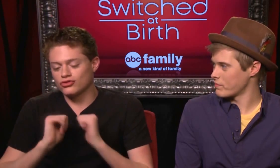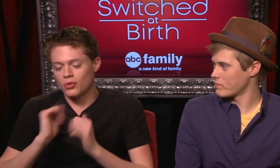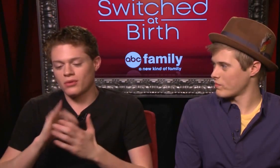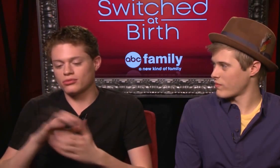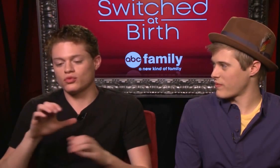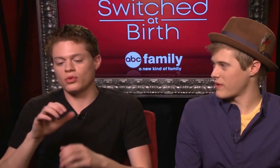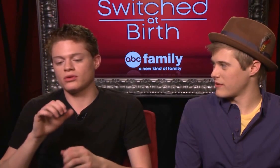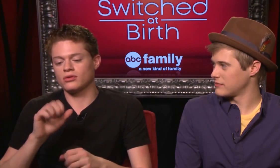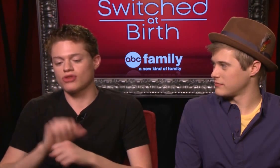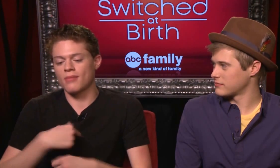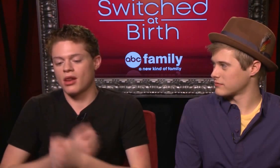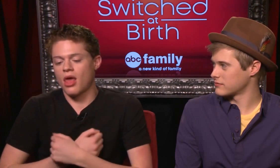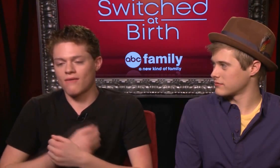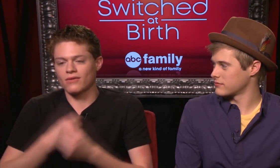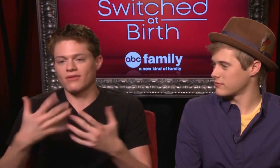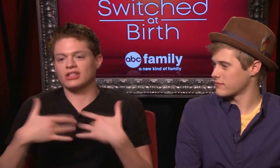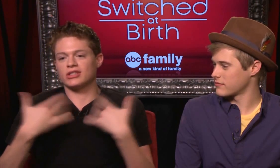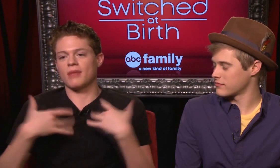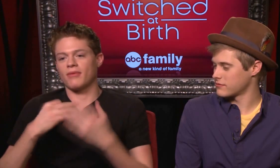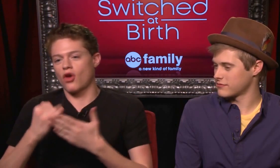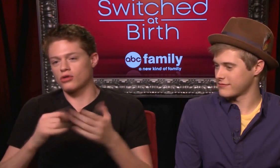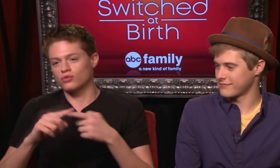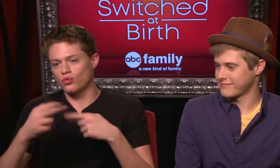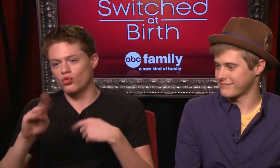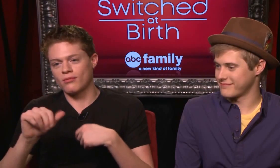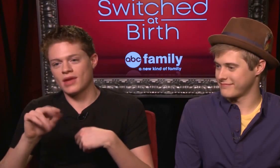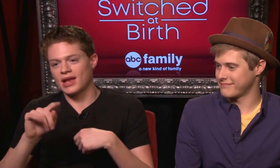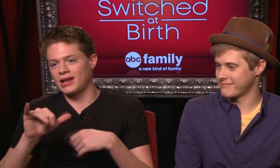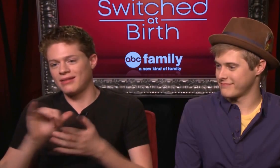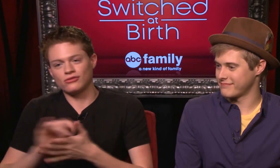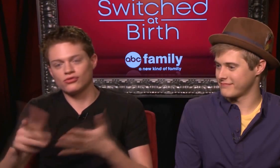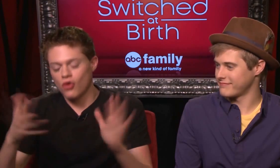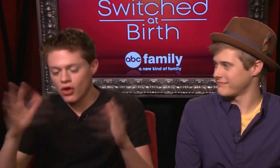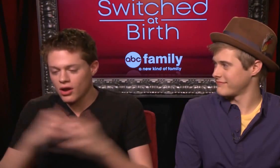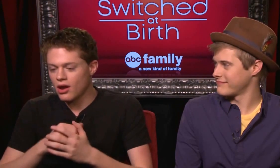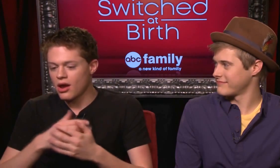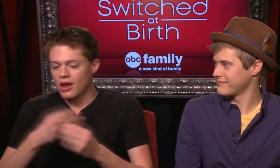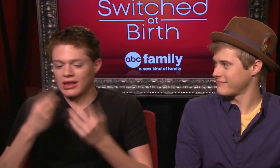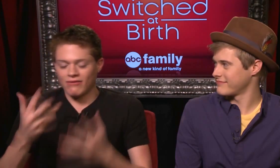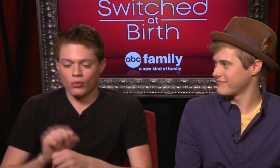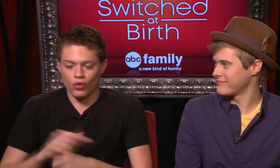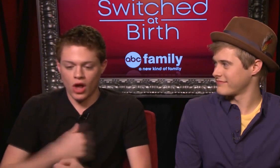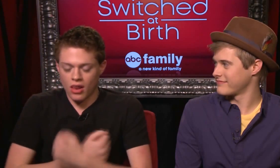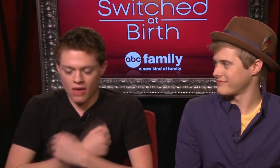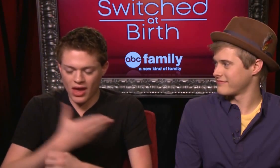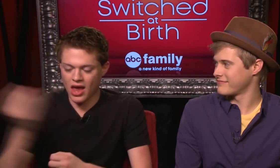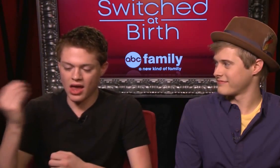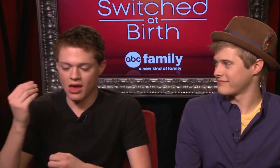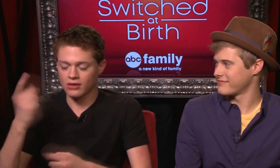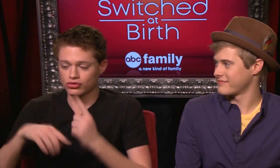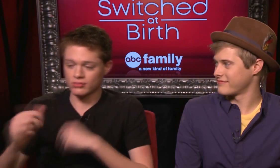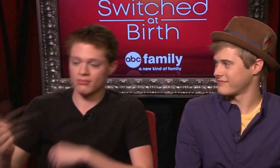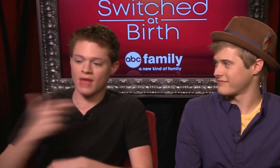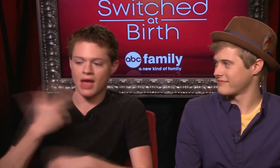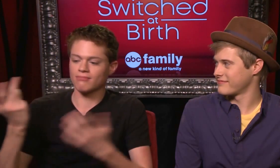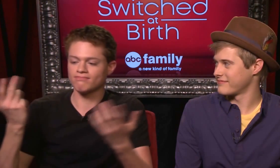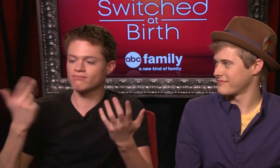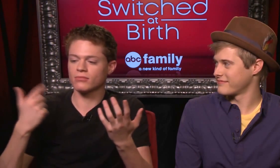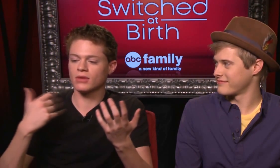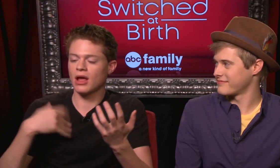sort of response like that. I'm just doing a job that I love, giving art and entertainment to humanity, and that's what I'm here for. In